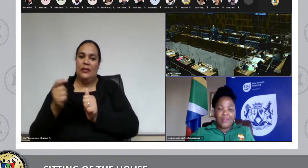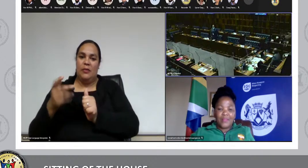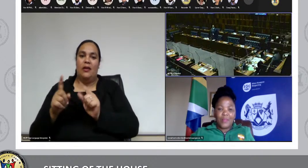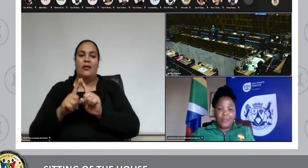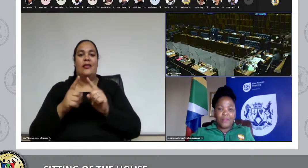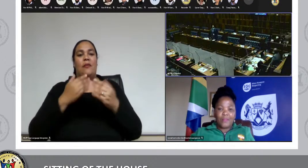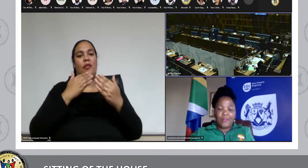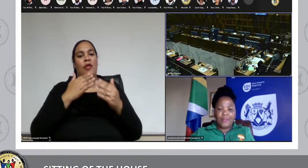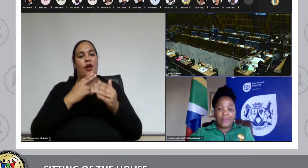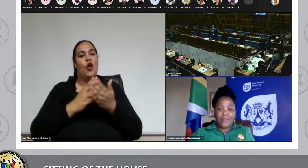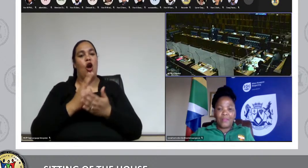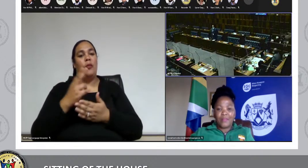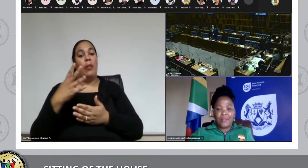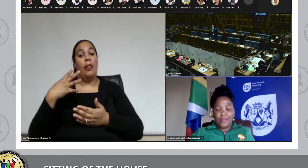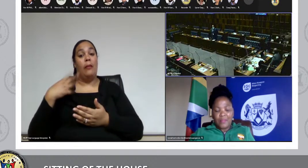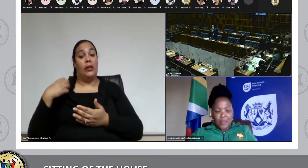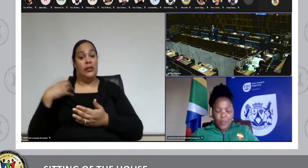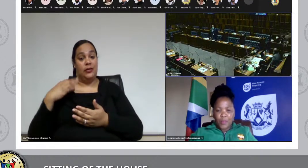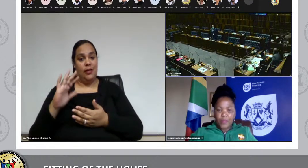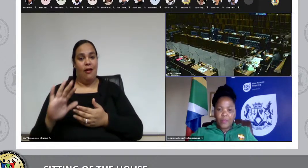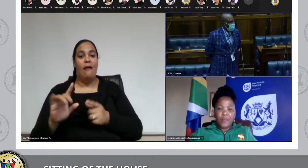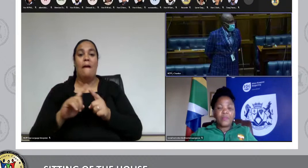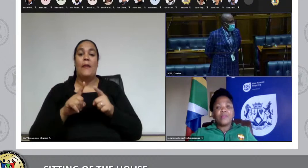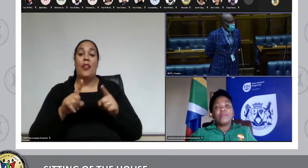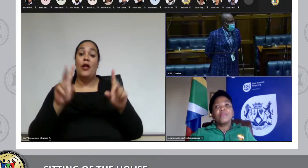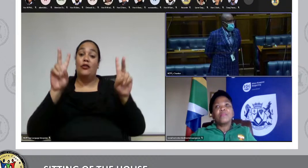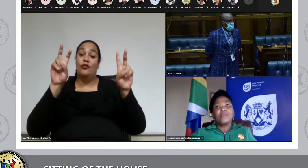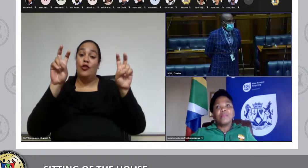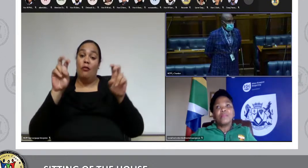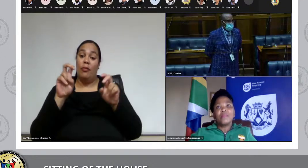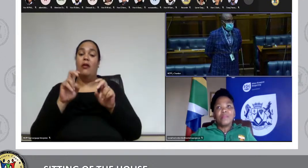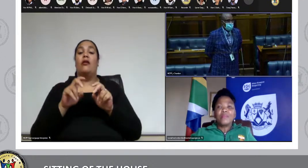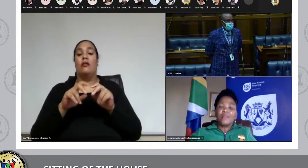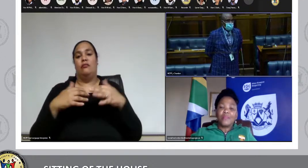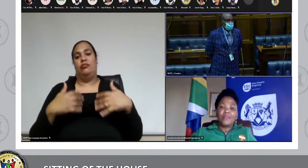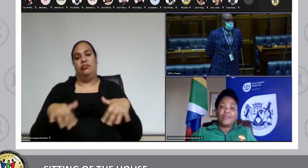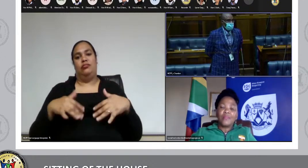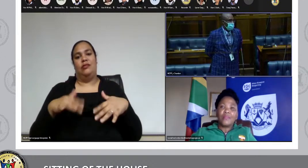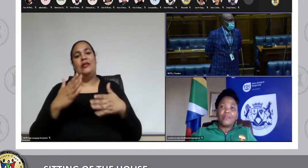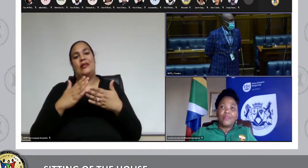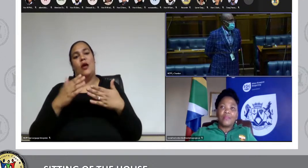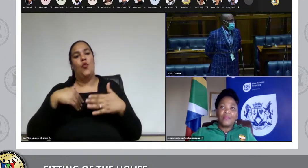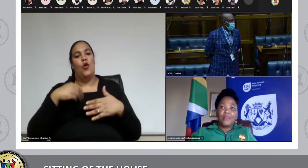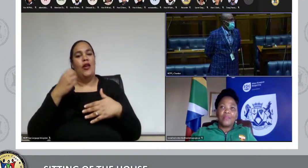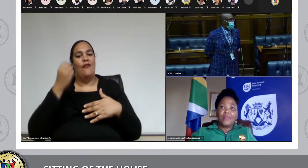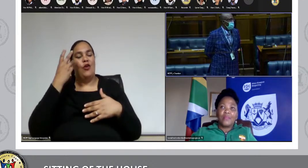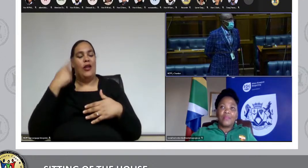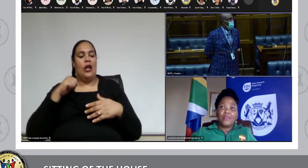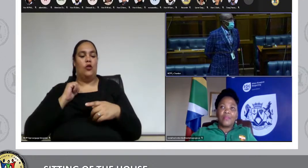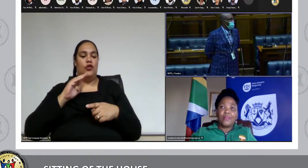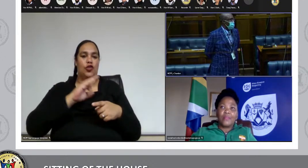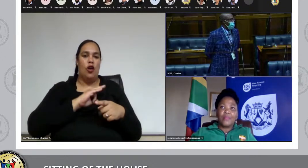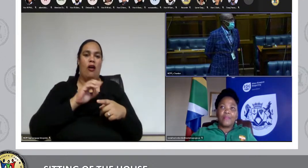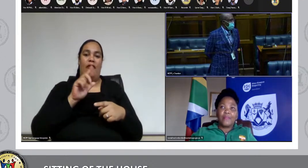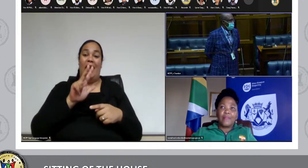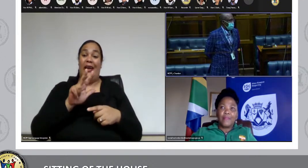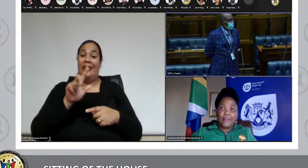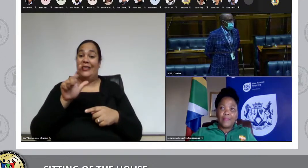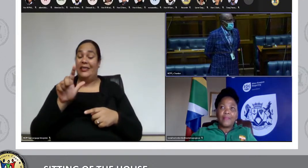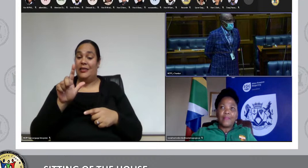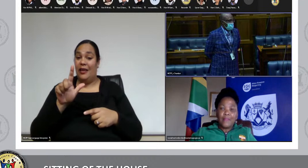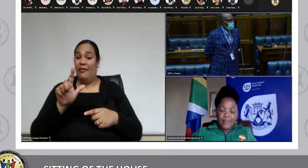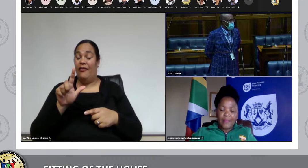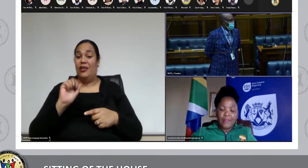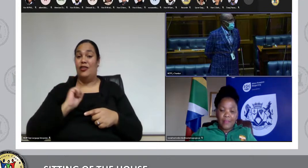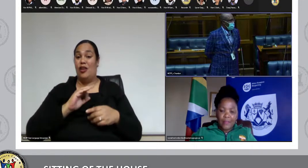you, Honourable Minister. This topic is very, sometimes we forget all our staff members and 87,000 staff in this